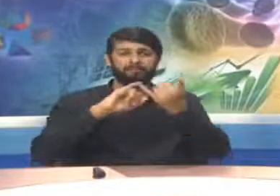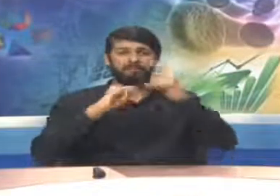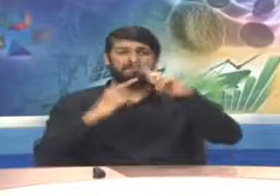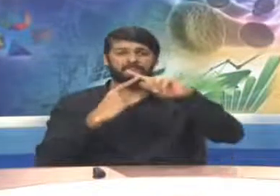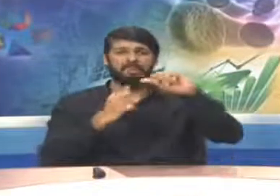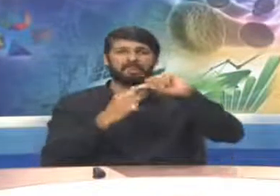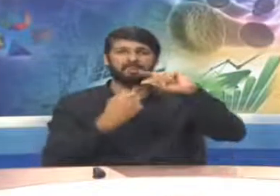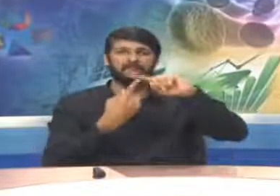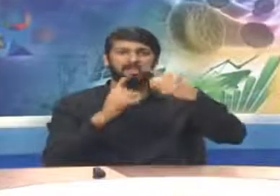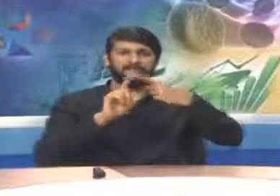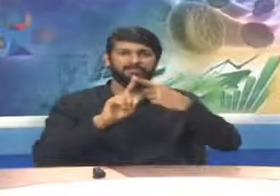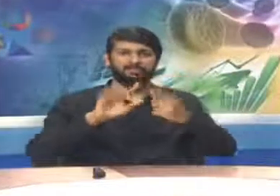totalitarian state.